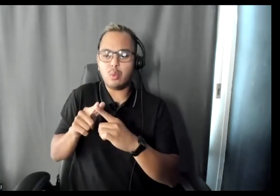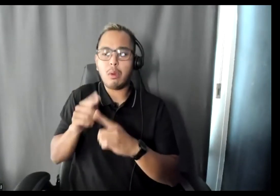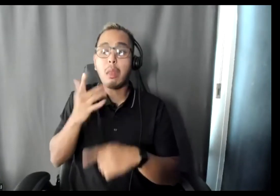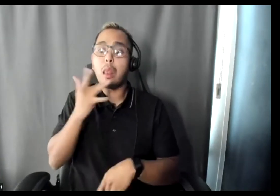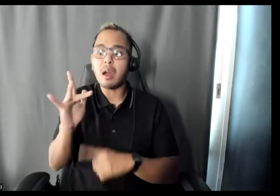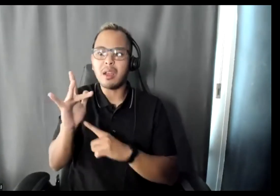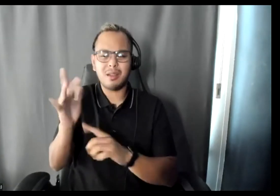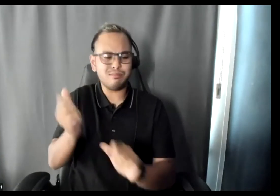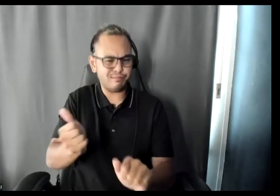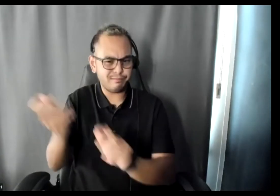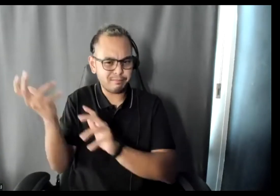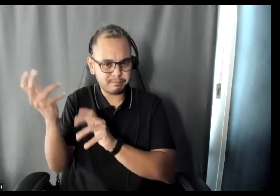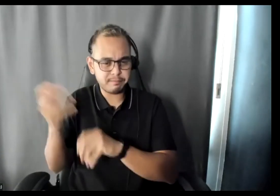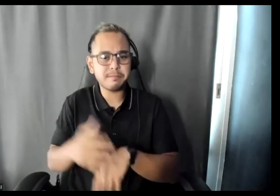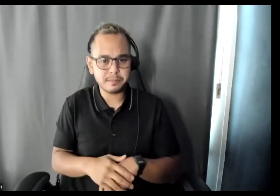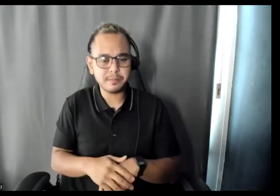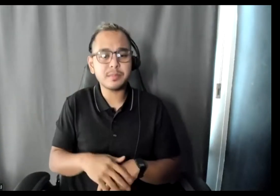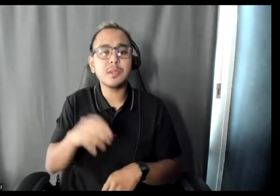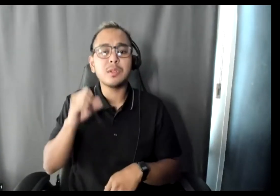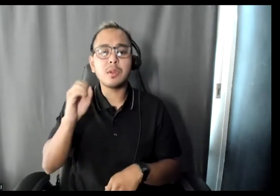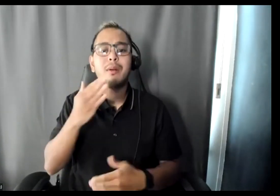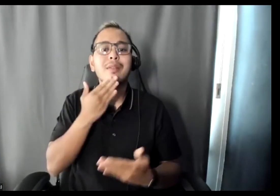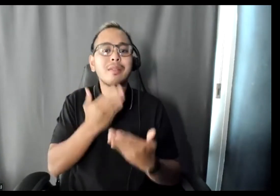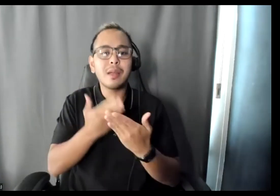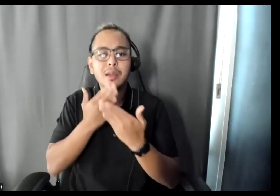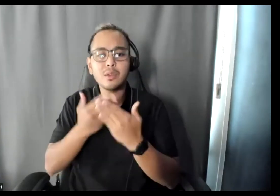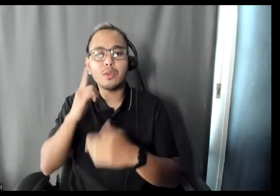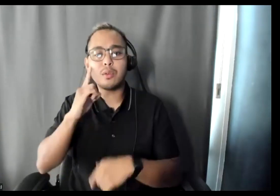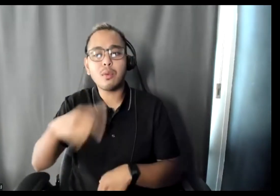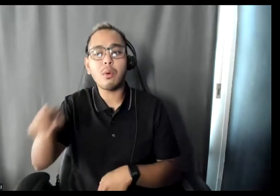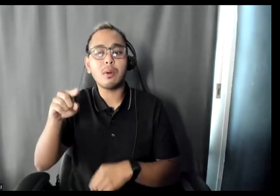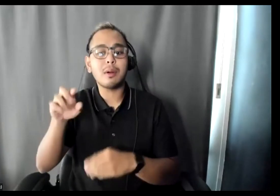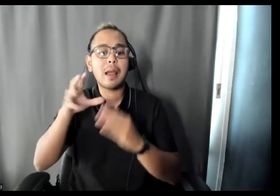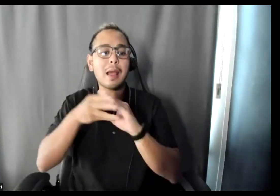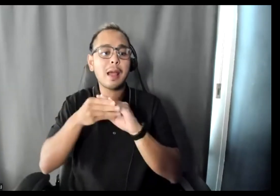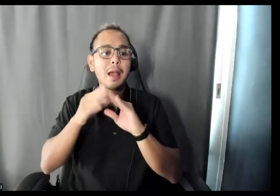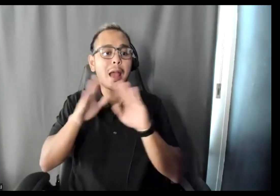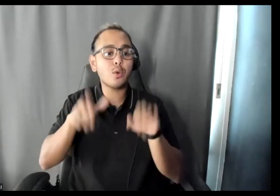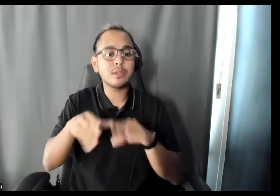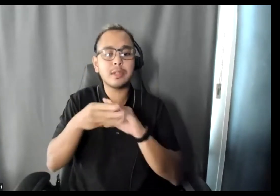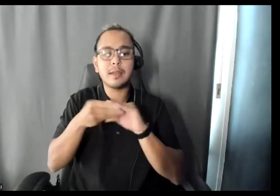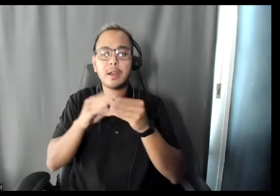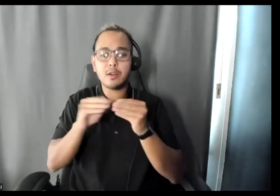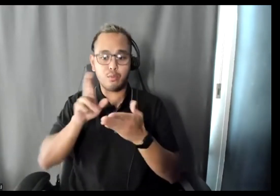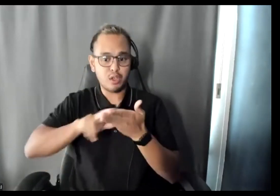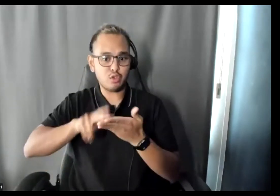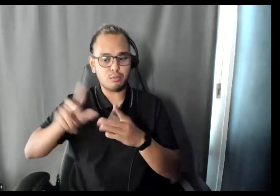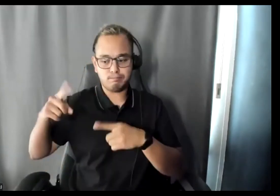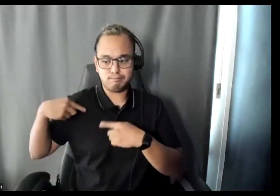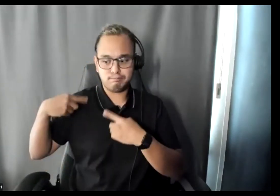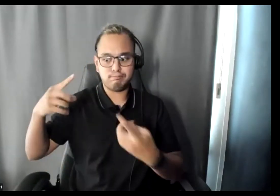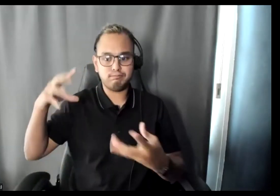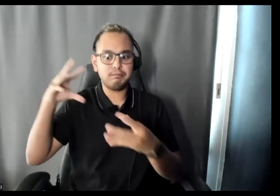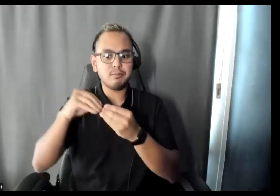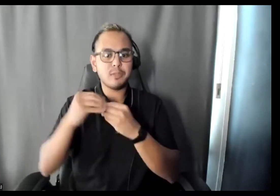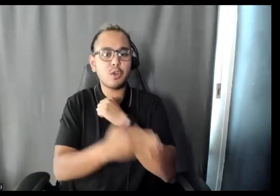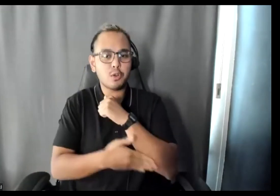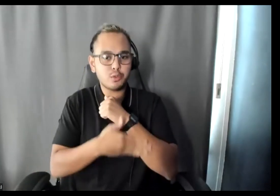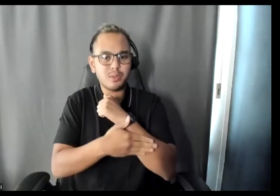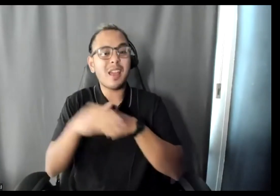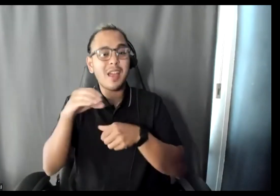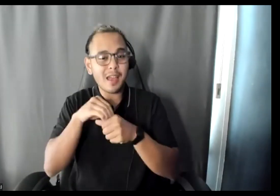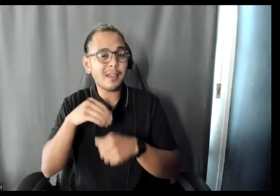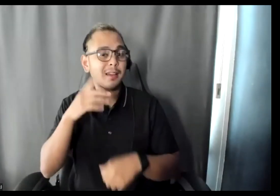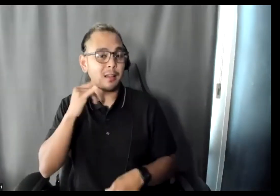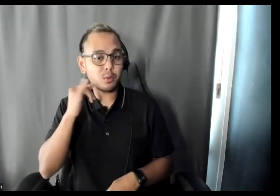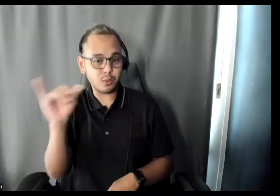that thanks so much for the housing narrative research that's happening across this country and in California. We are well on